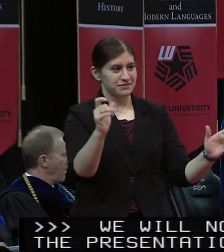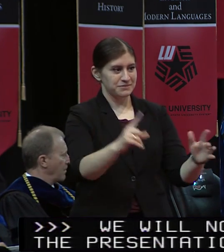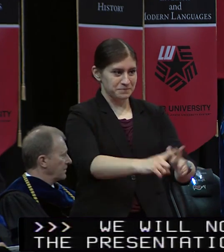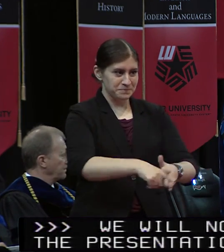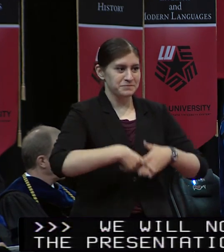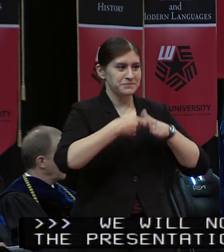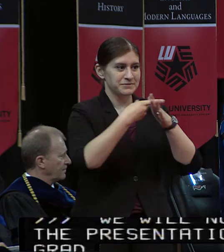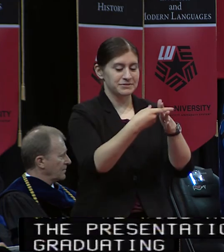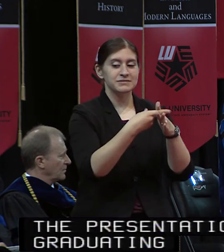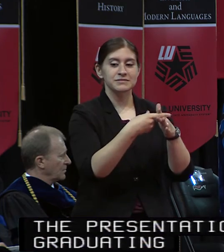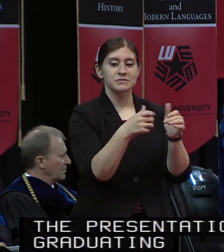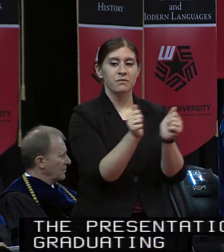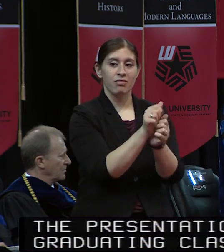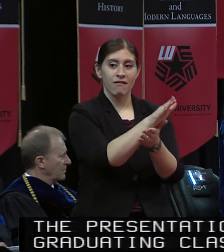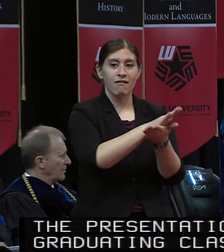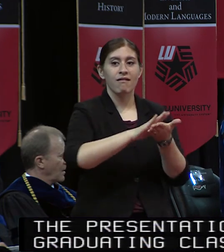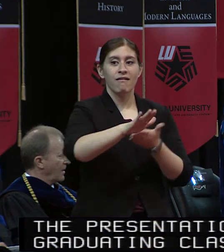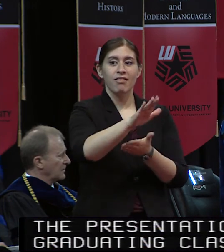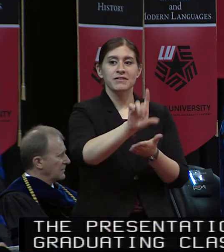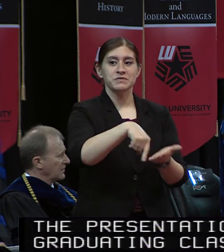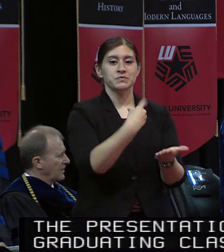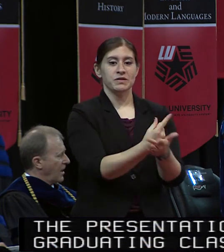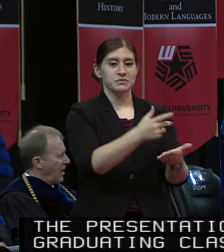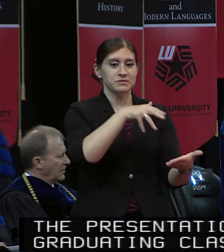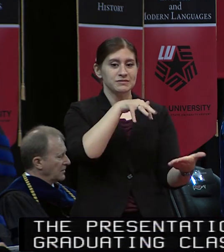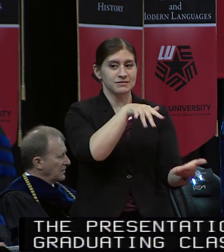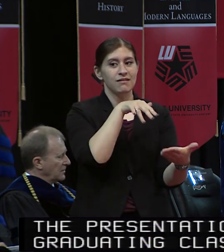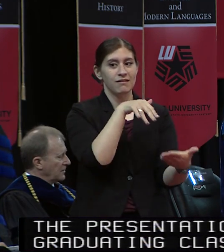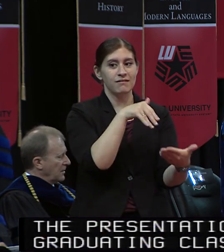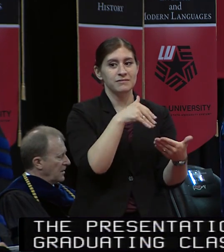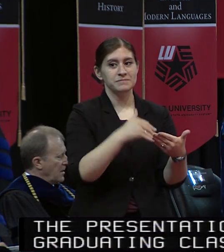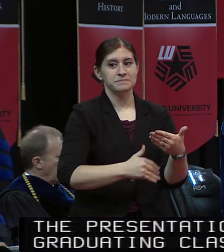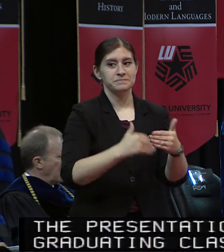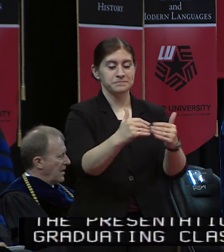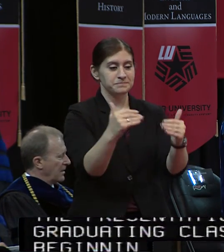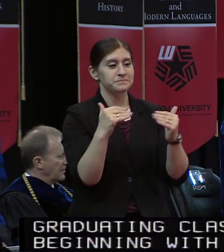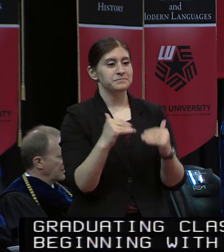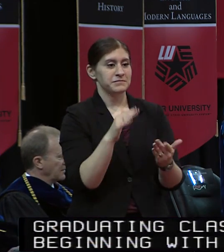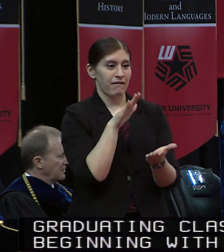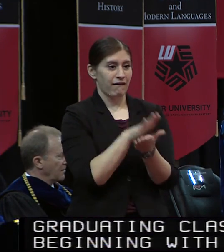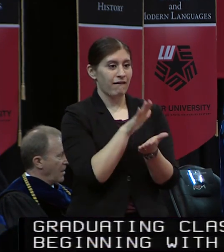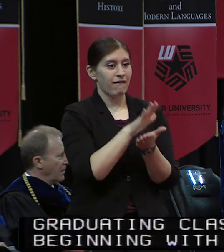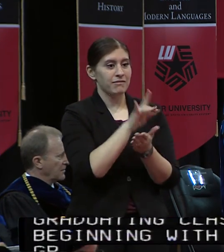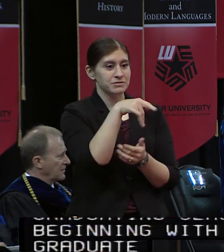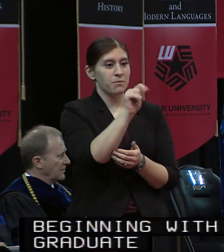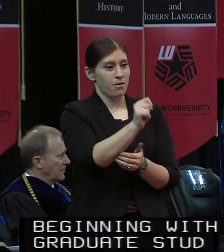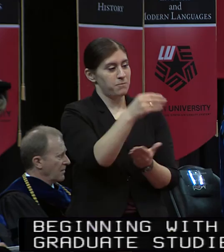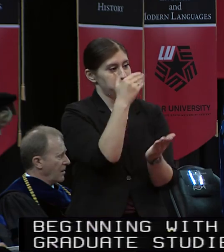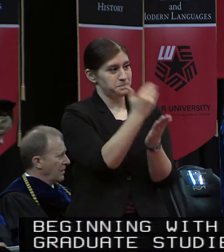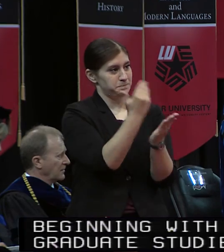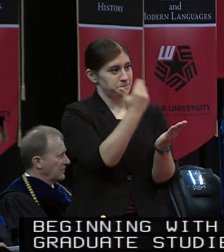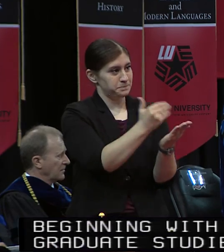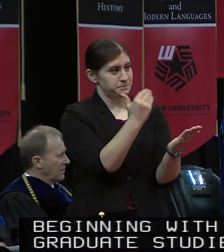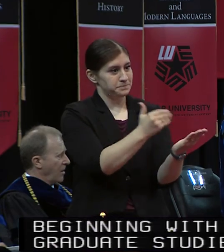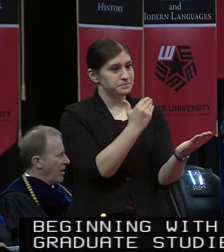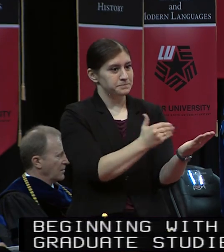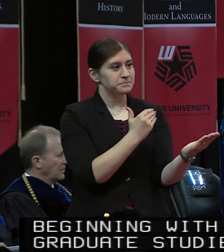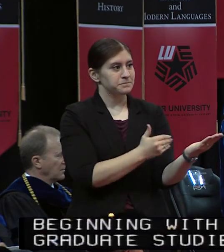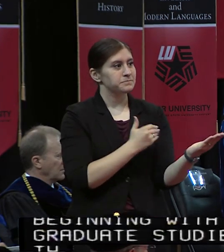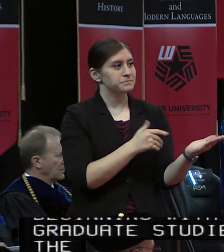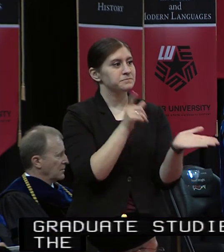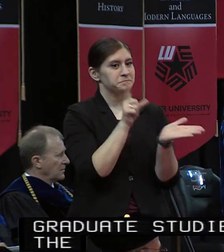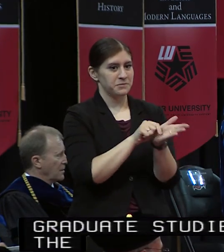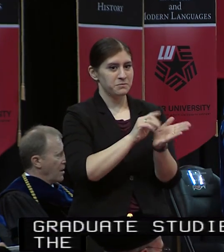Beginning with the College of Graduate Studies and followed by the academic departments in the order in which they are published in